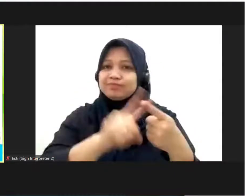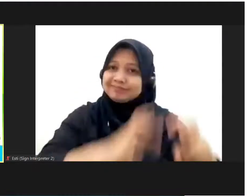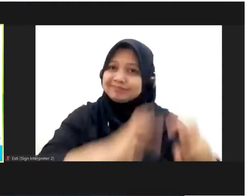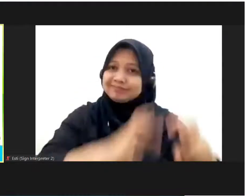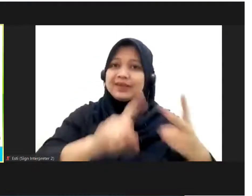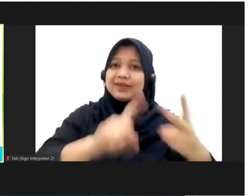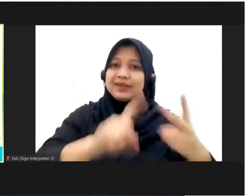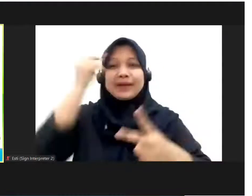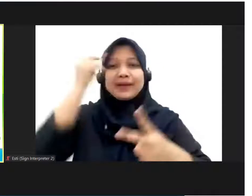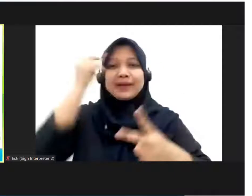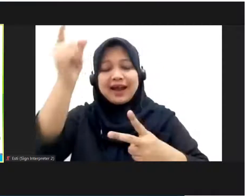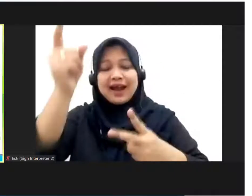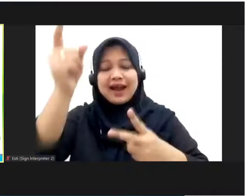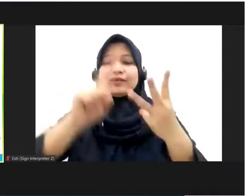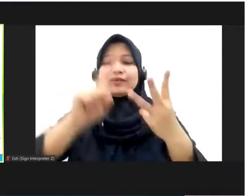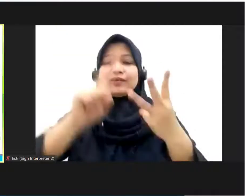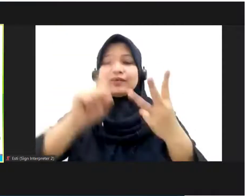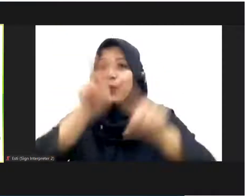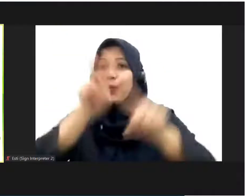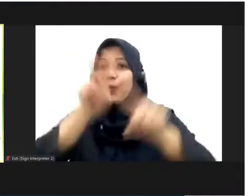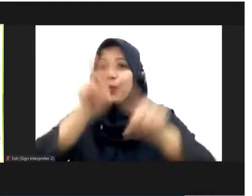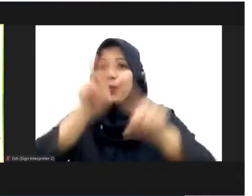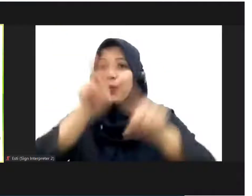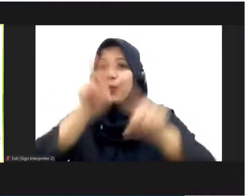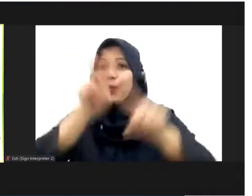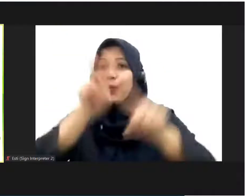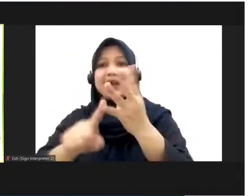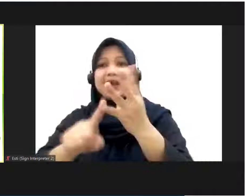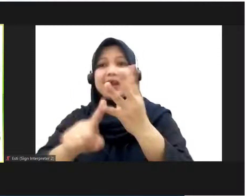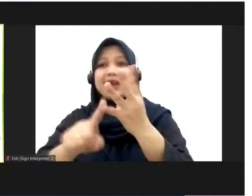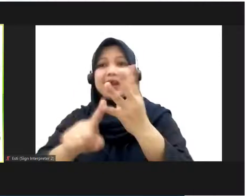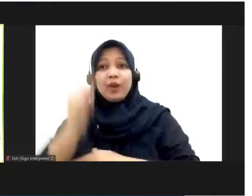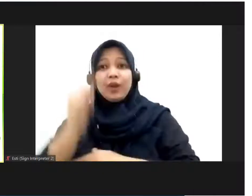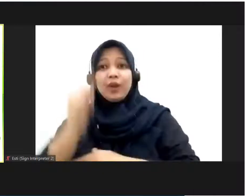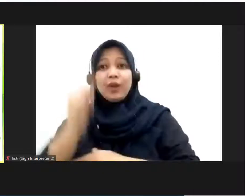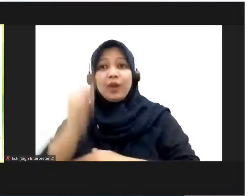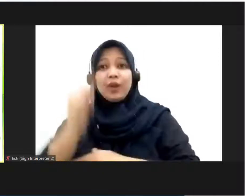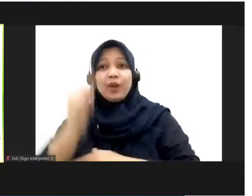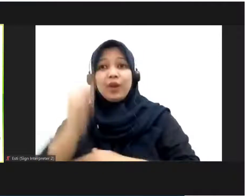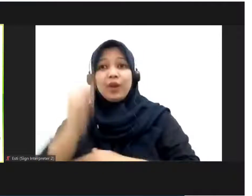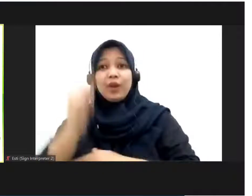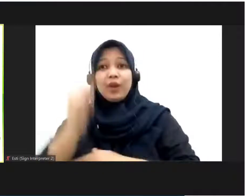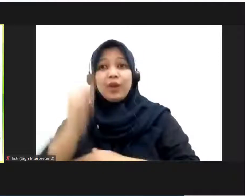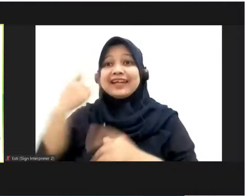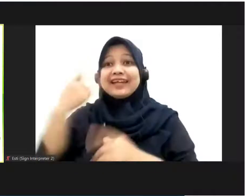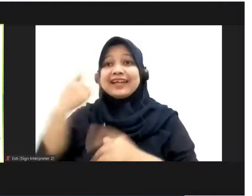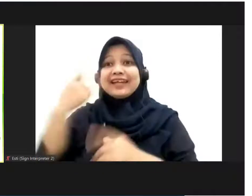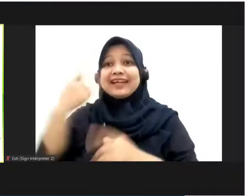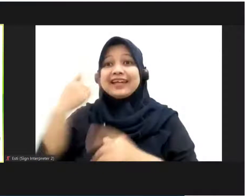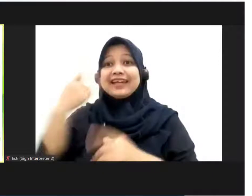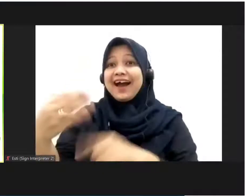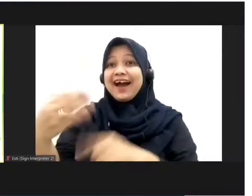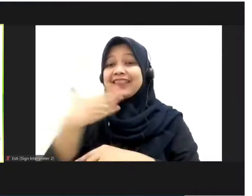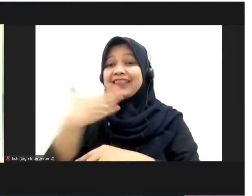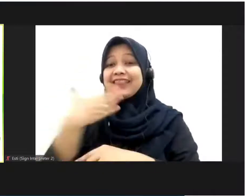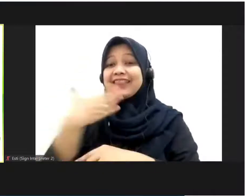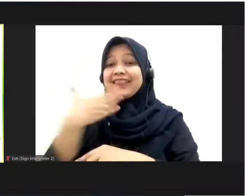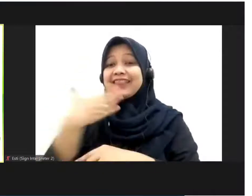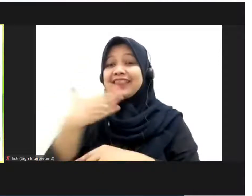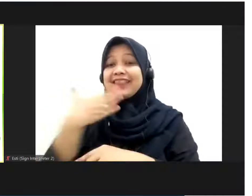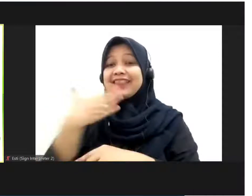and evaluation. So, and the question, the last question that Kay was asking was, um, what